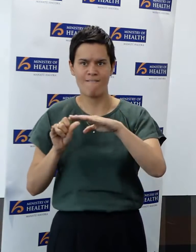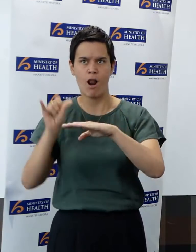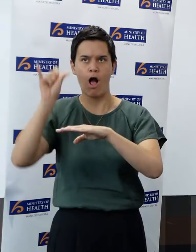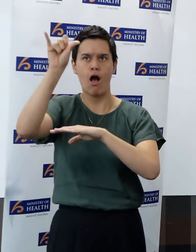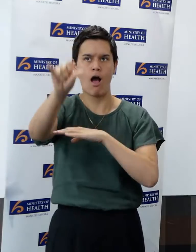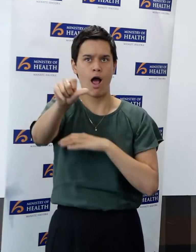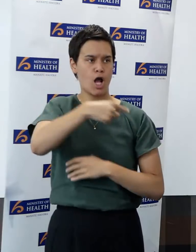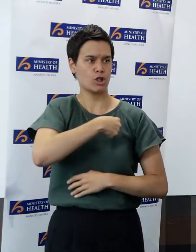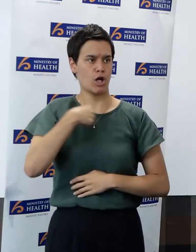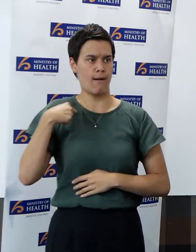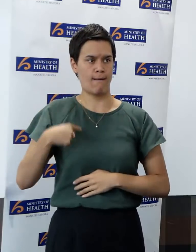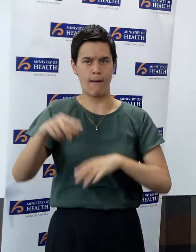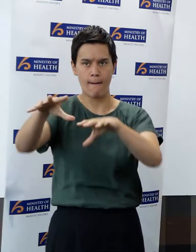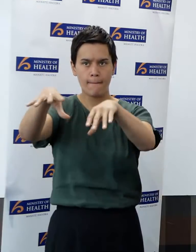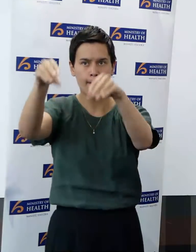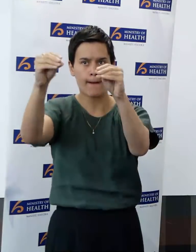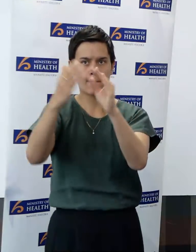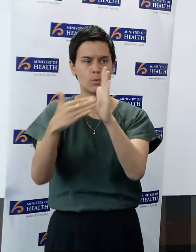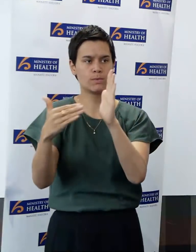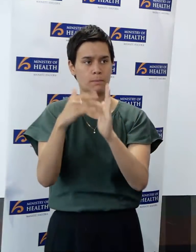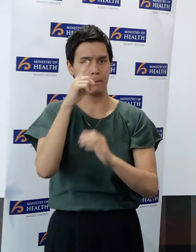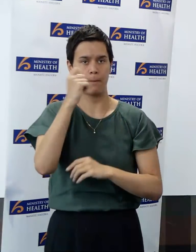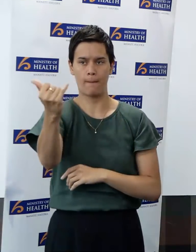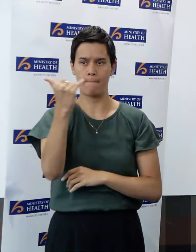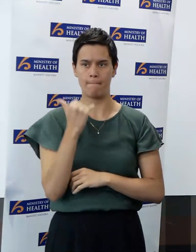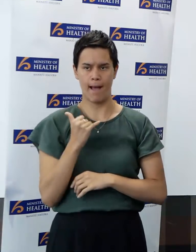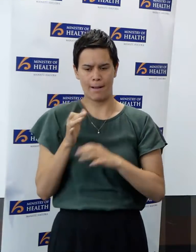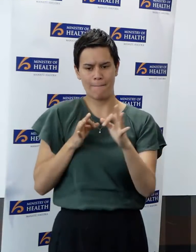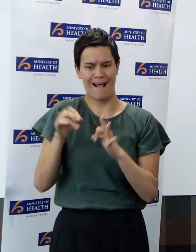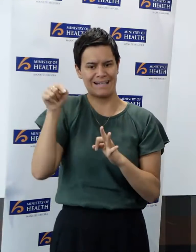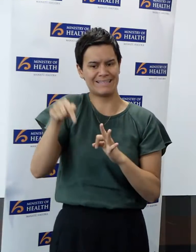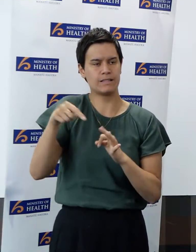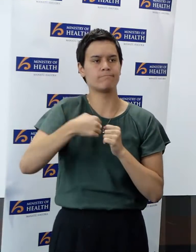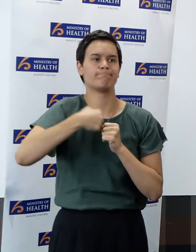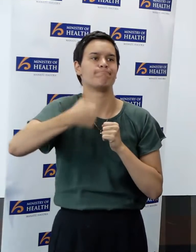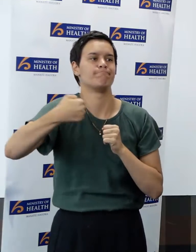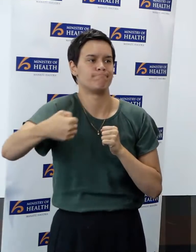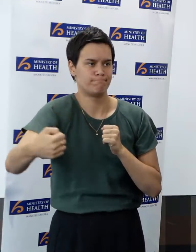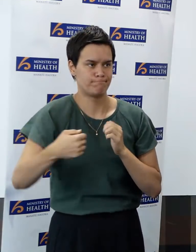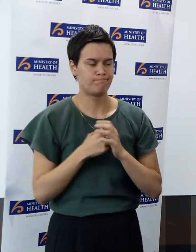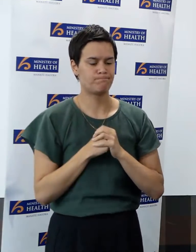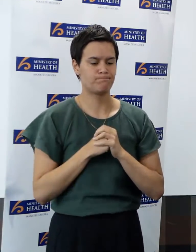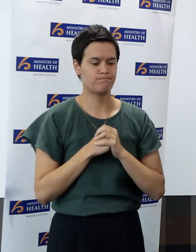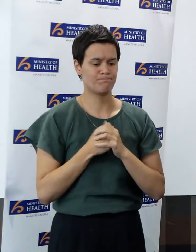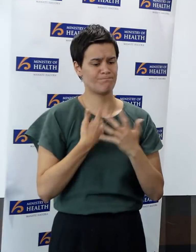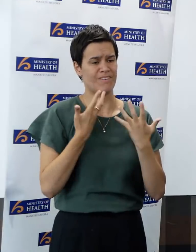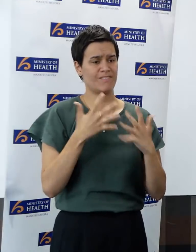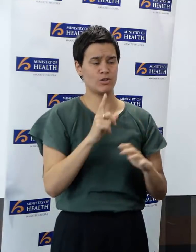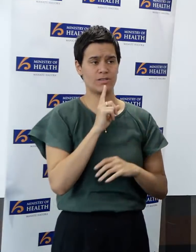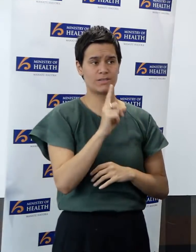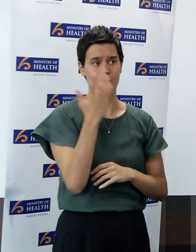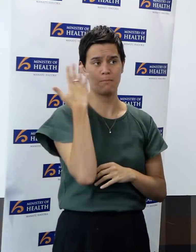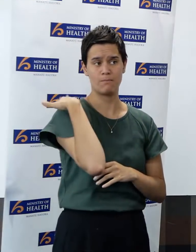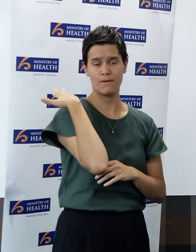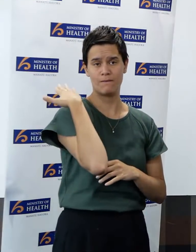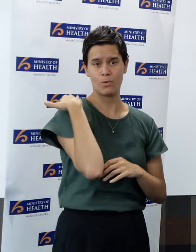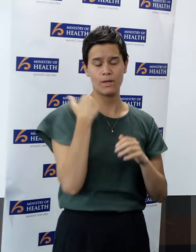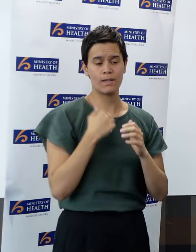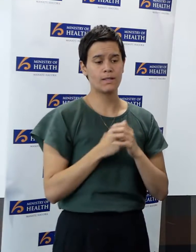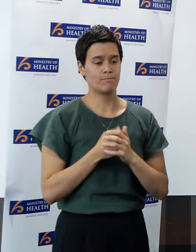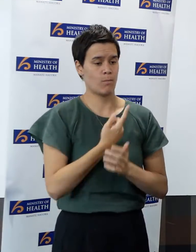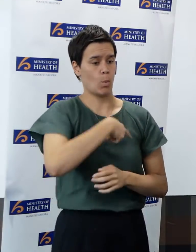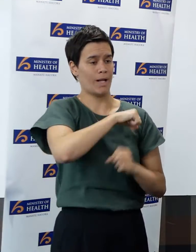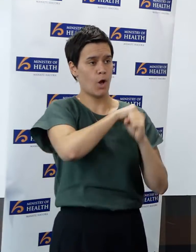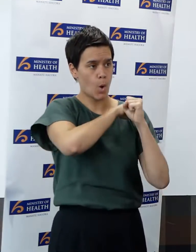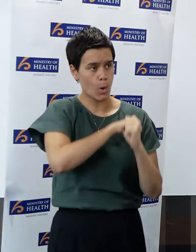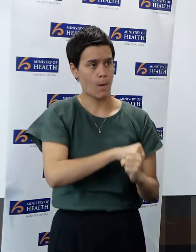get those New Zealanders out of Wuhan. So as I've said to you before, we've committed to letting you and the public know about